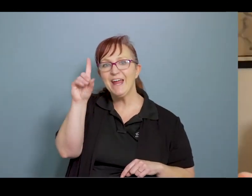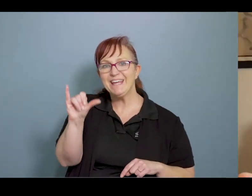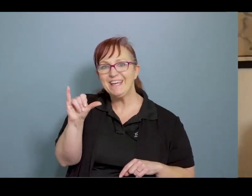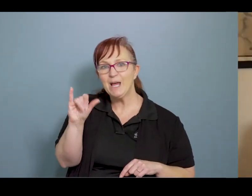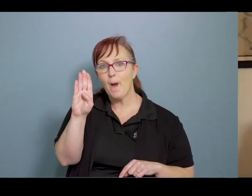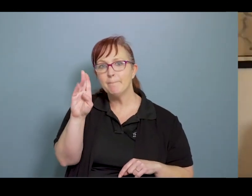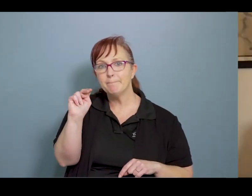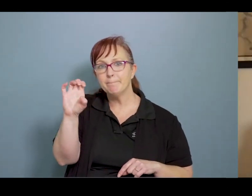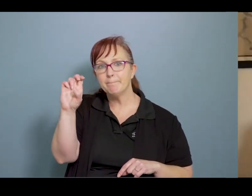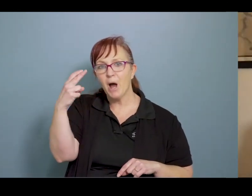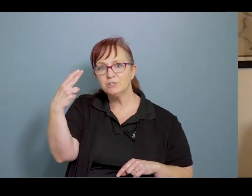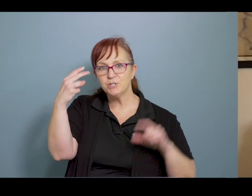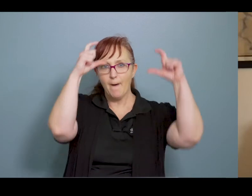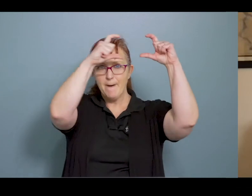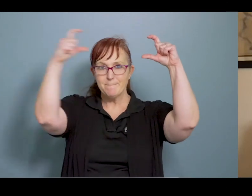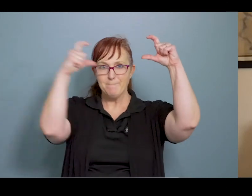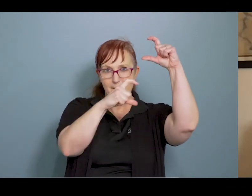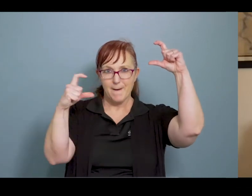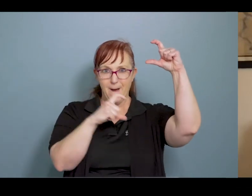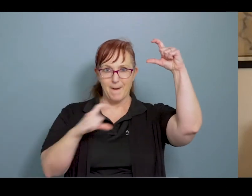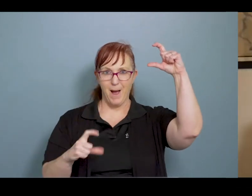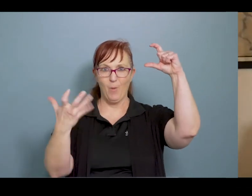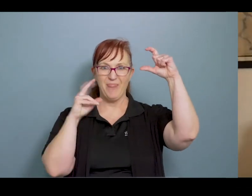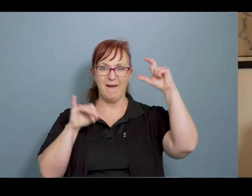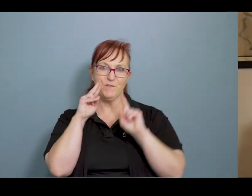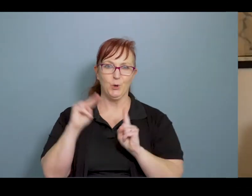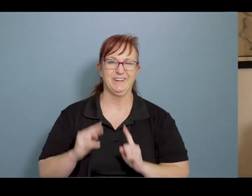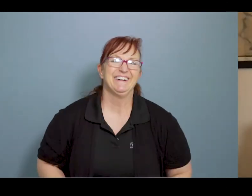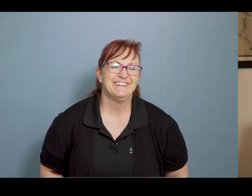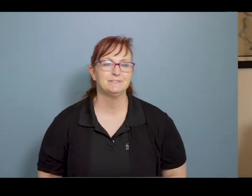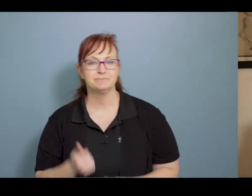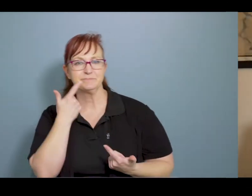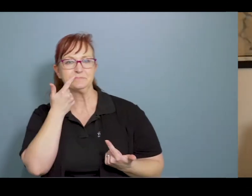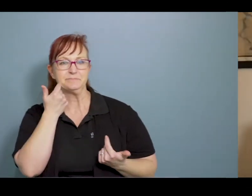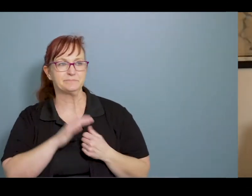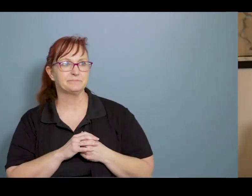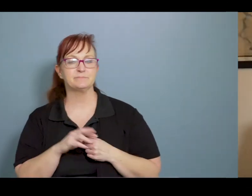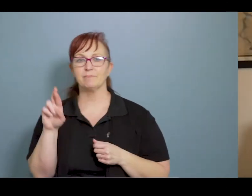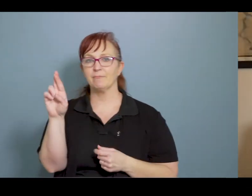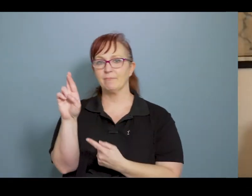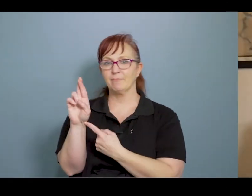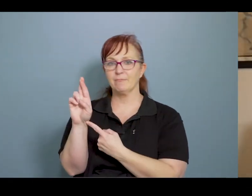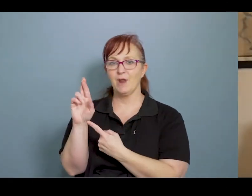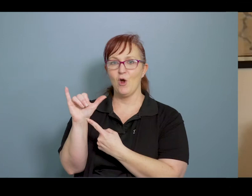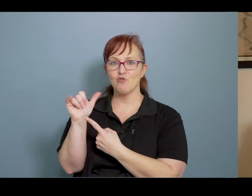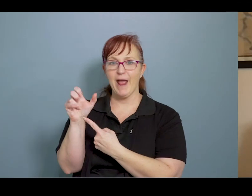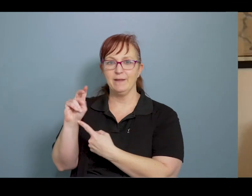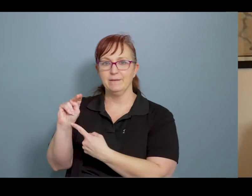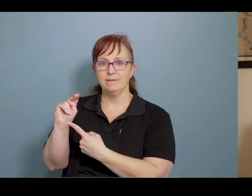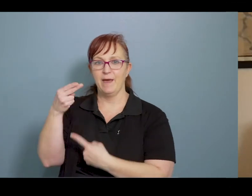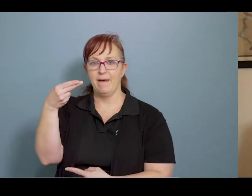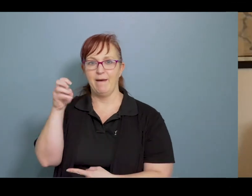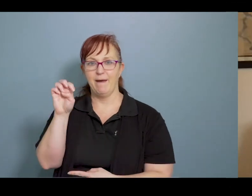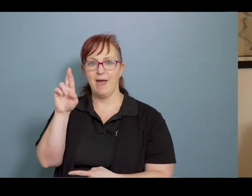want to get Ryan in here. The other member of our cabinet now is Ryan Herring, who is filling in that